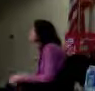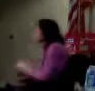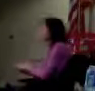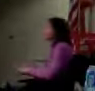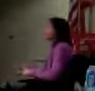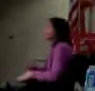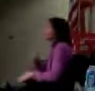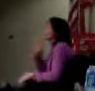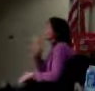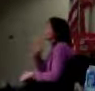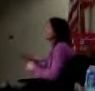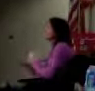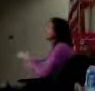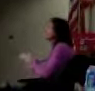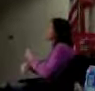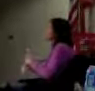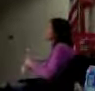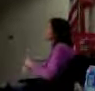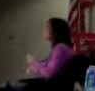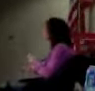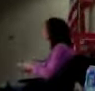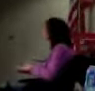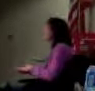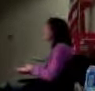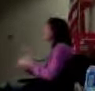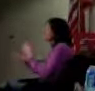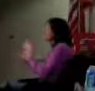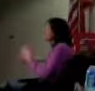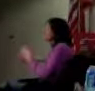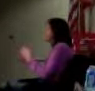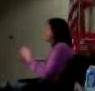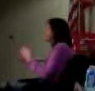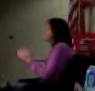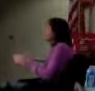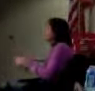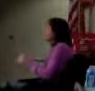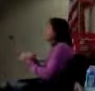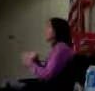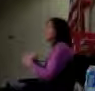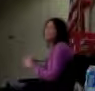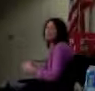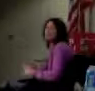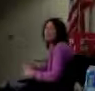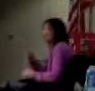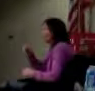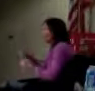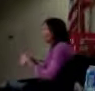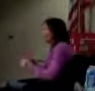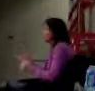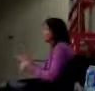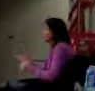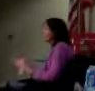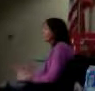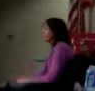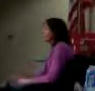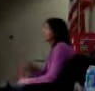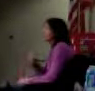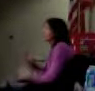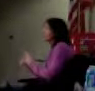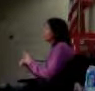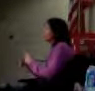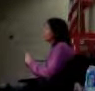intend to lecture at you for this entire time. I really don't. We're going to stop here. You're going to get your break. But wait, I want to add one more thing onto this because we've talked